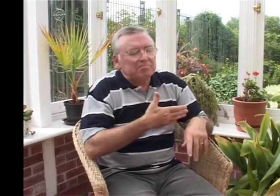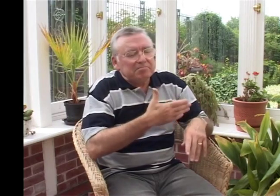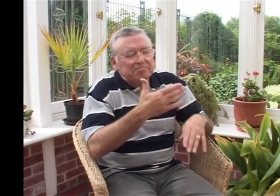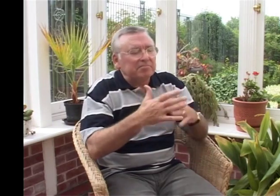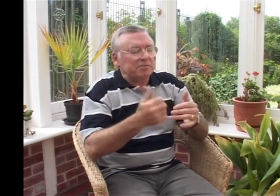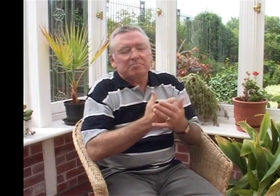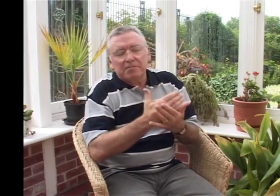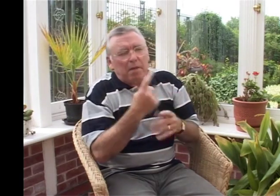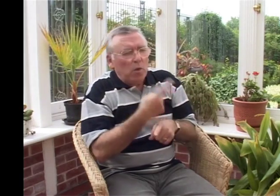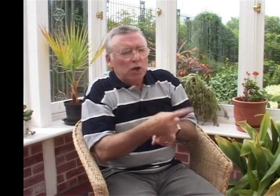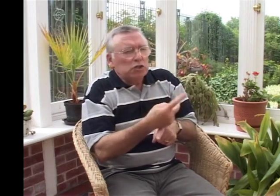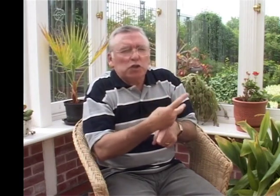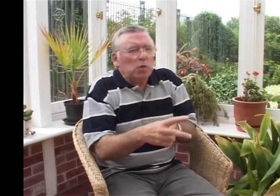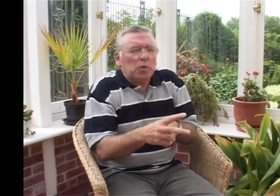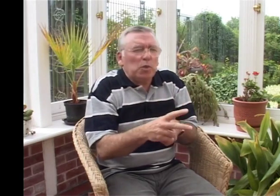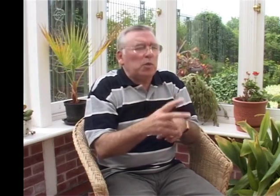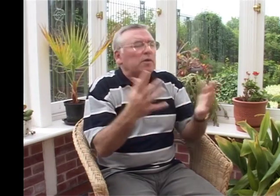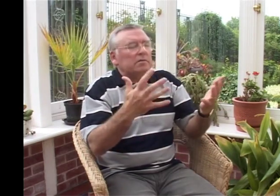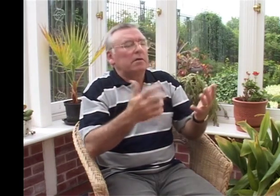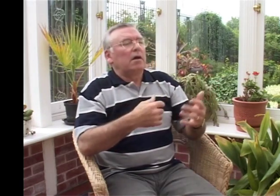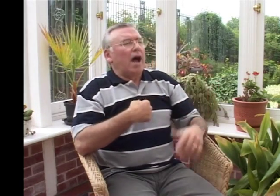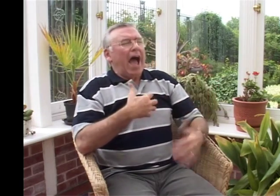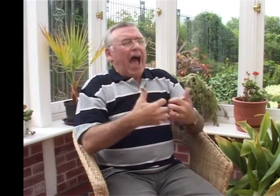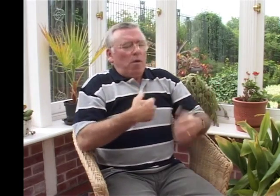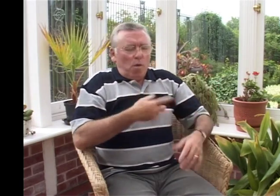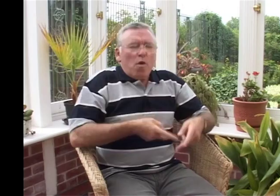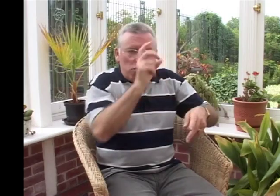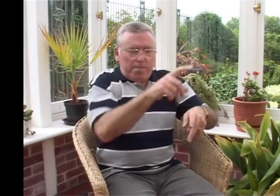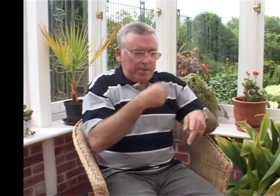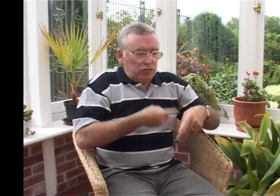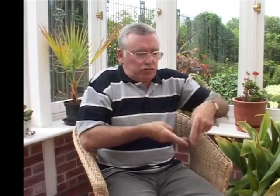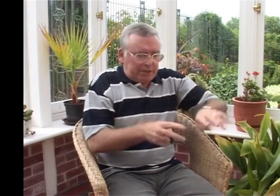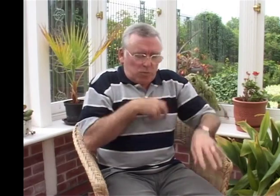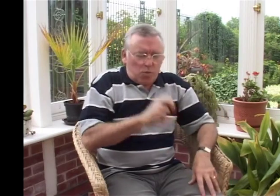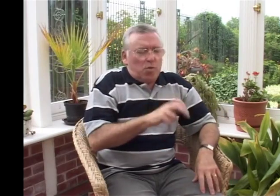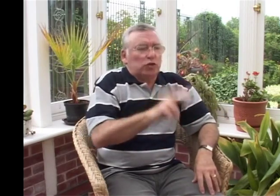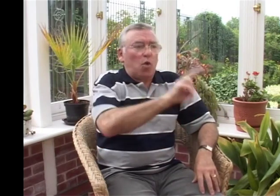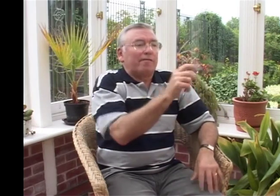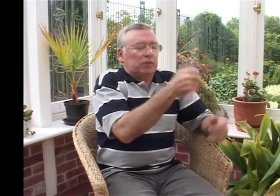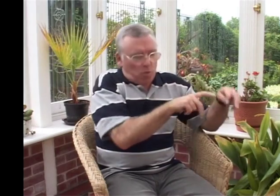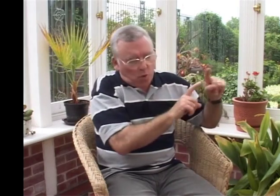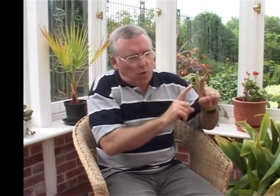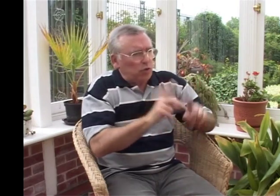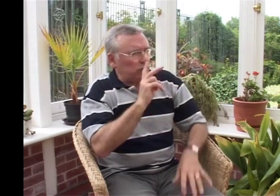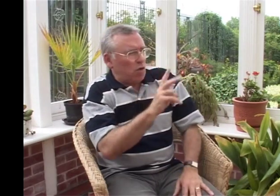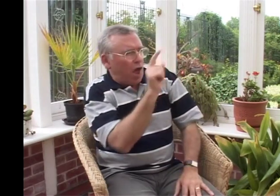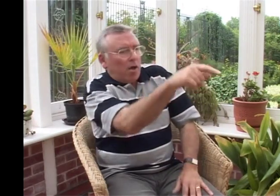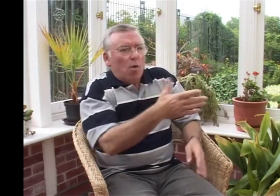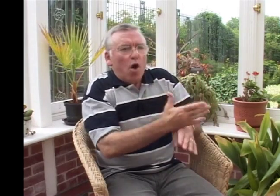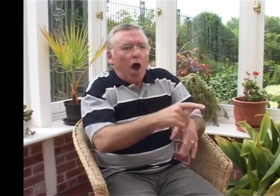And I remember it was a week or 2 later, and I was coming home from school, and I saw over the other side of the road the workmen